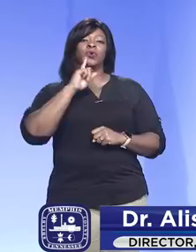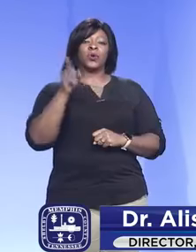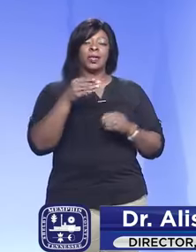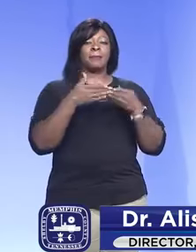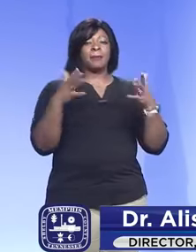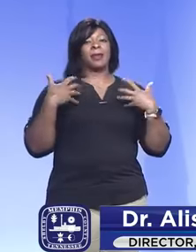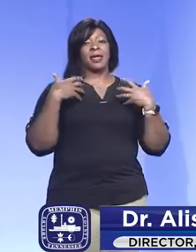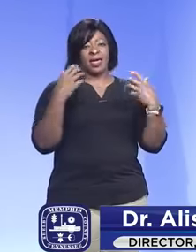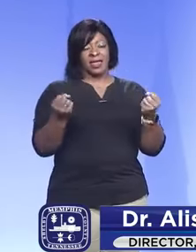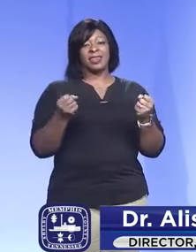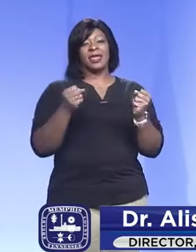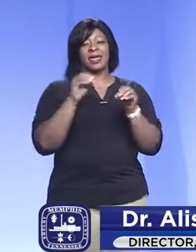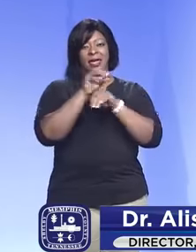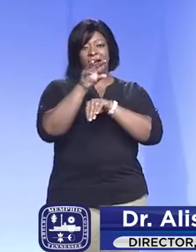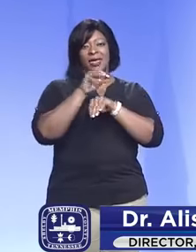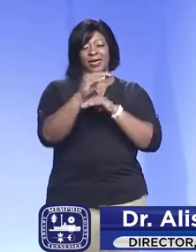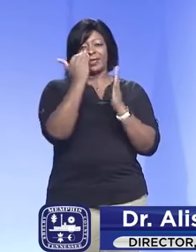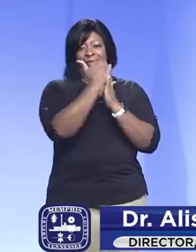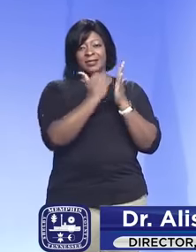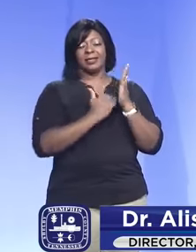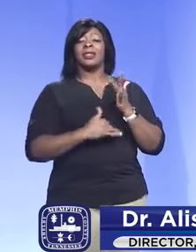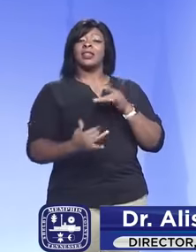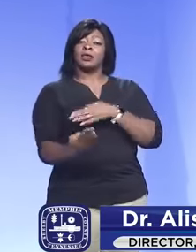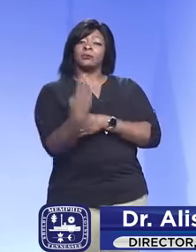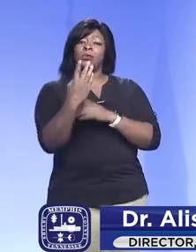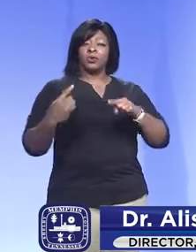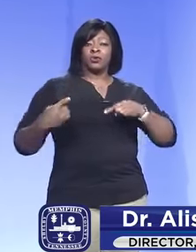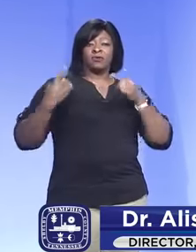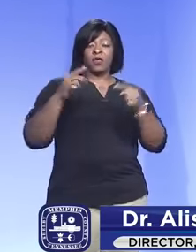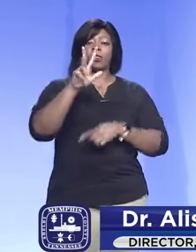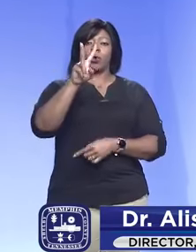public health guidance. As of this morning, we have